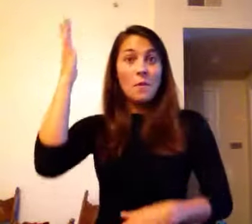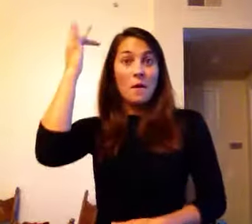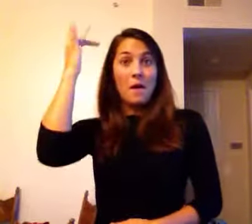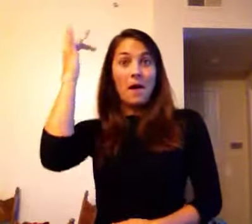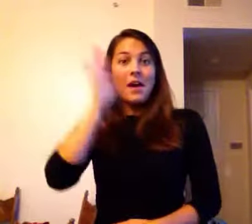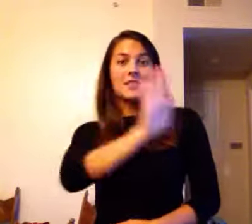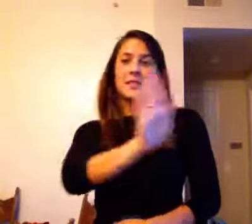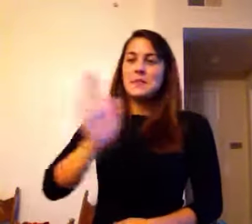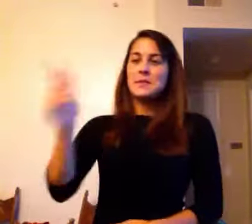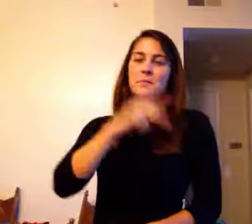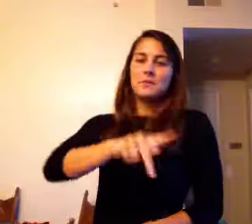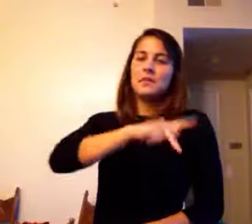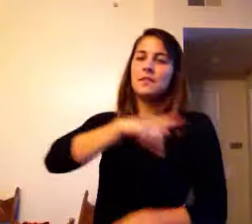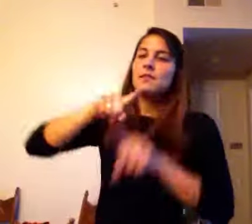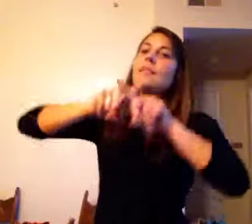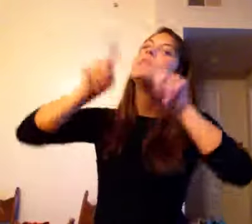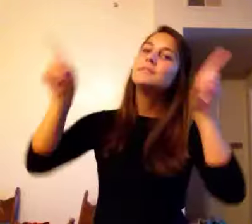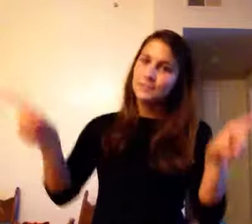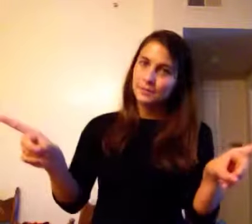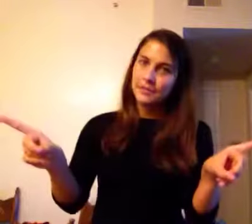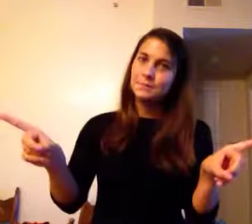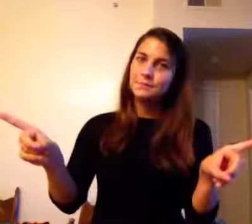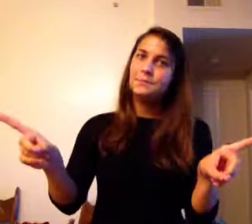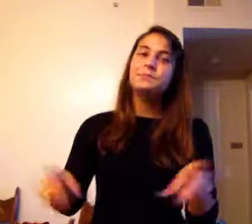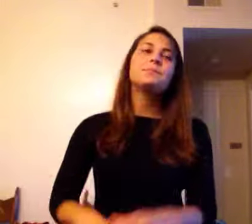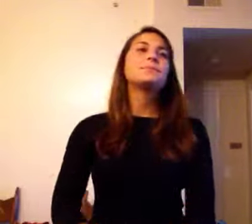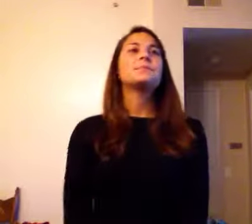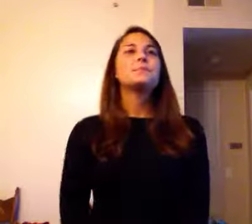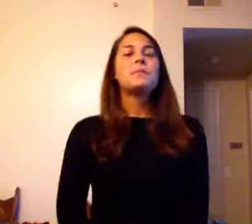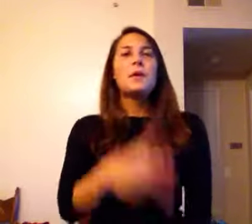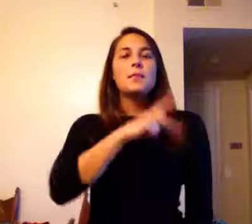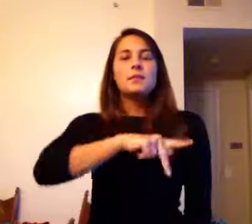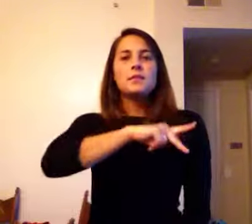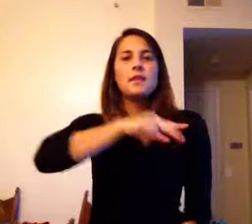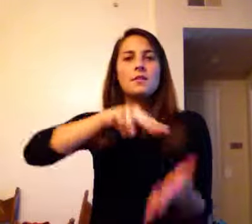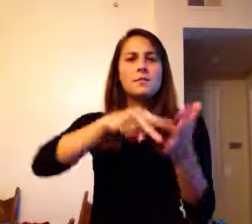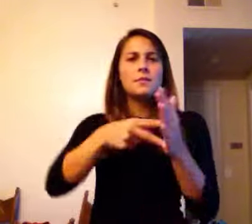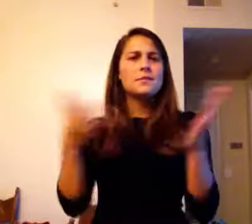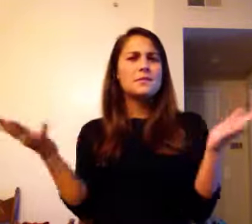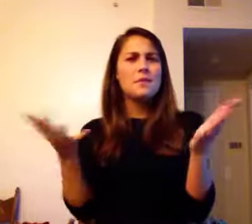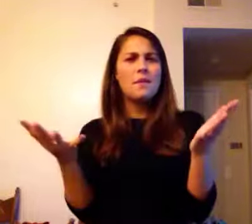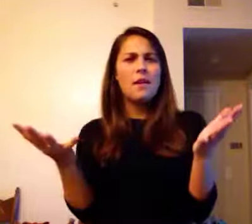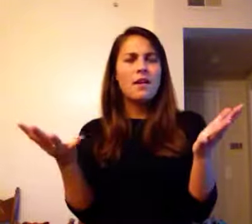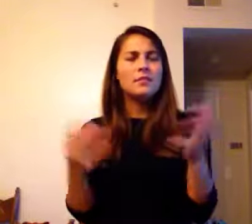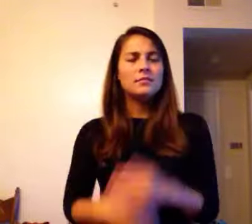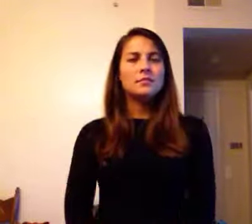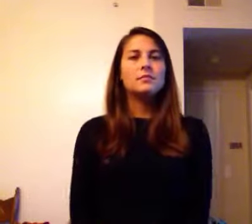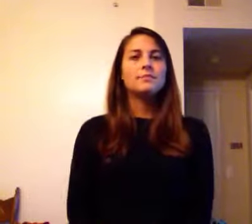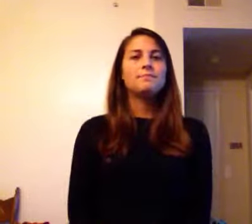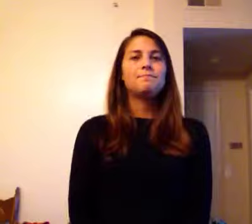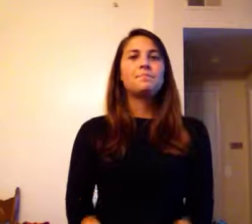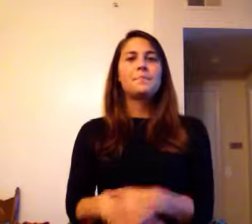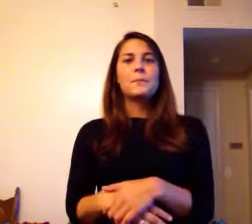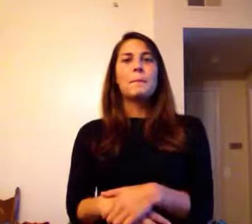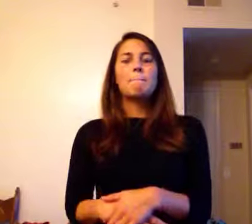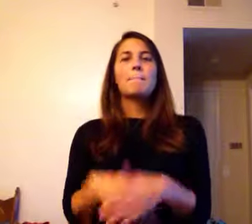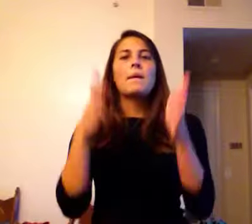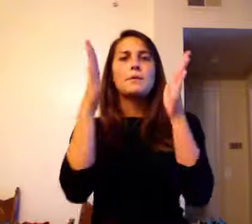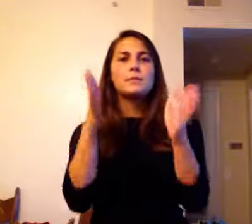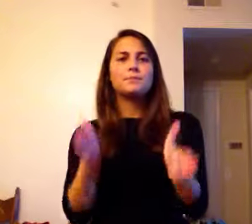personalities. Personality can be formally defined as a given person's characteristic thoughts, feelings,